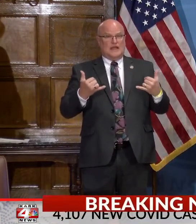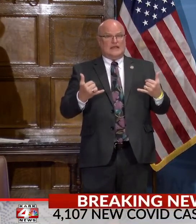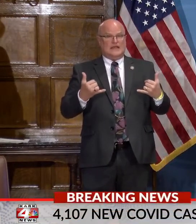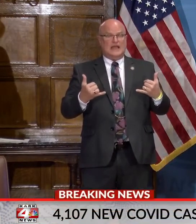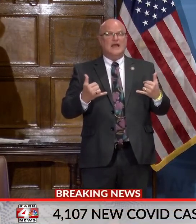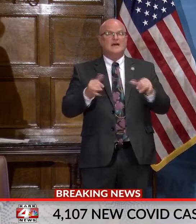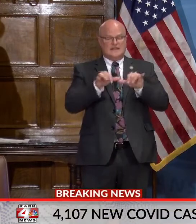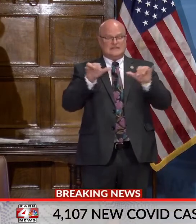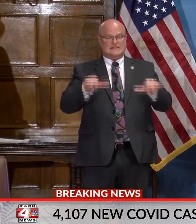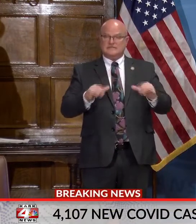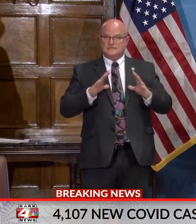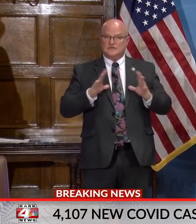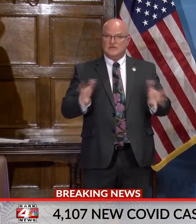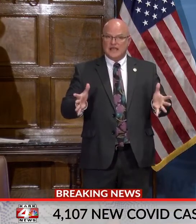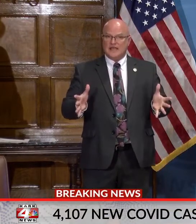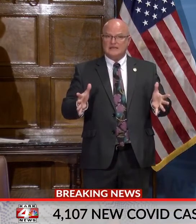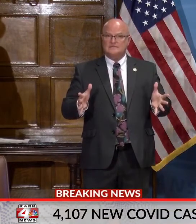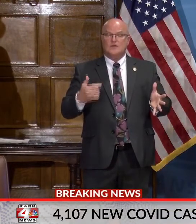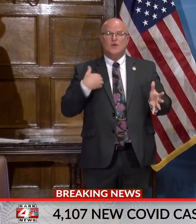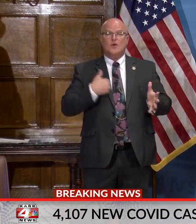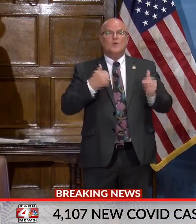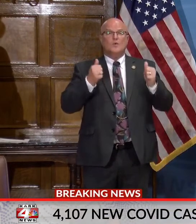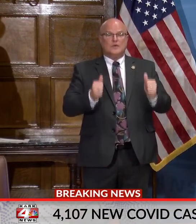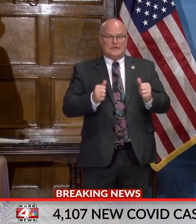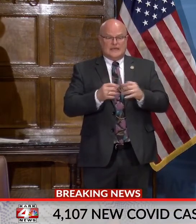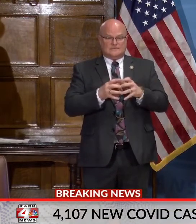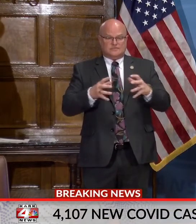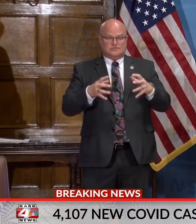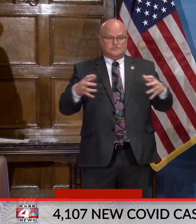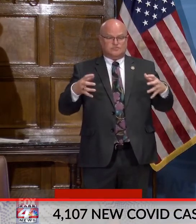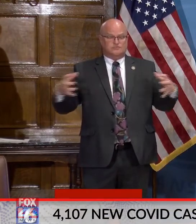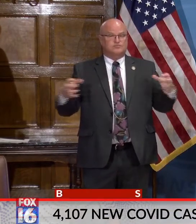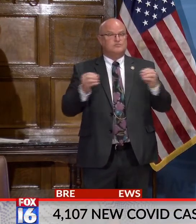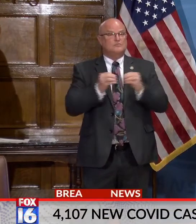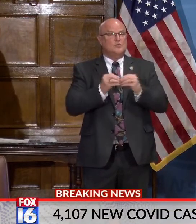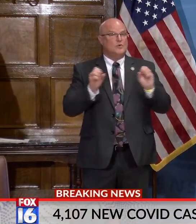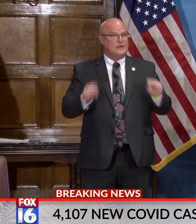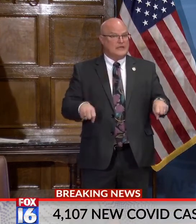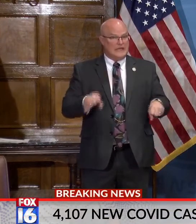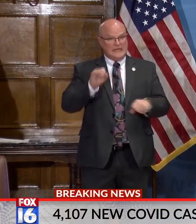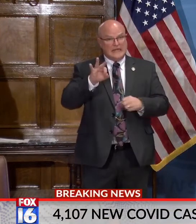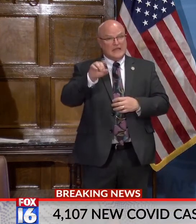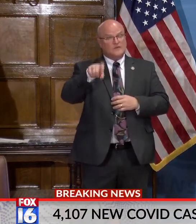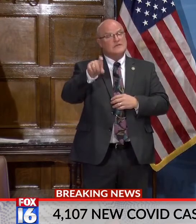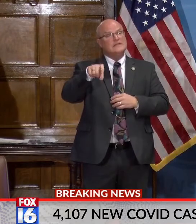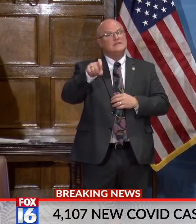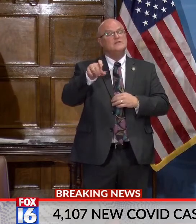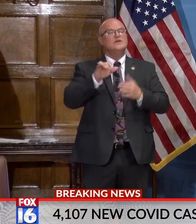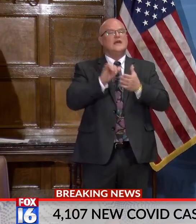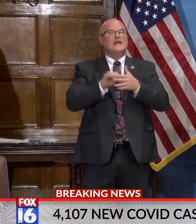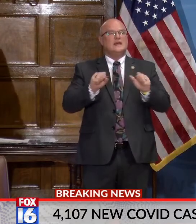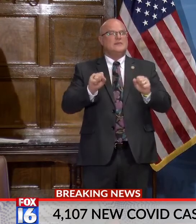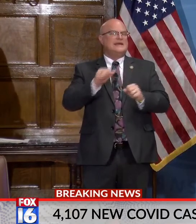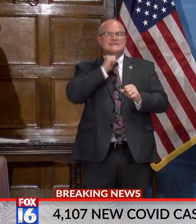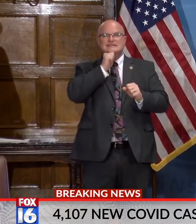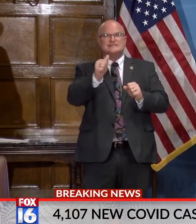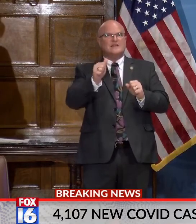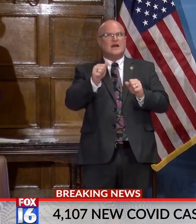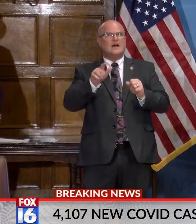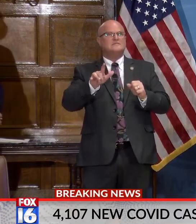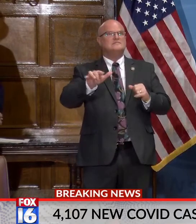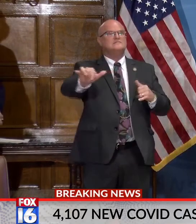holding. We have capacity to surge and expand if that needs to happen. That capacity is not infinite,